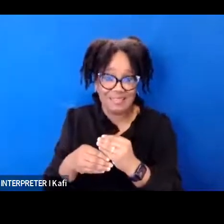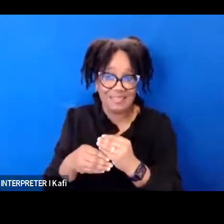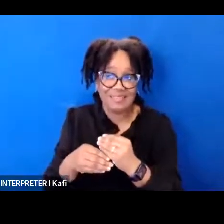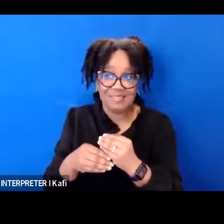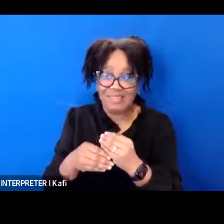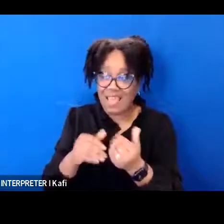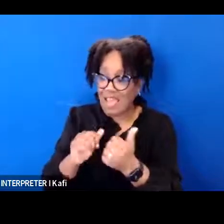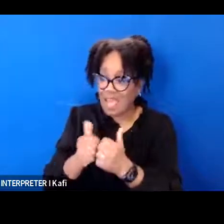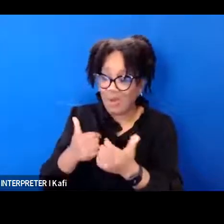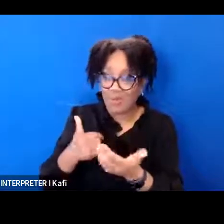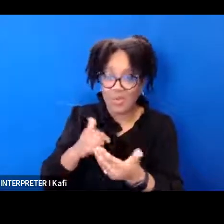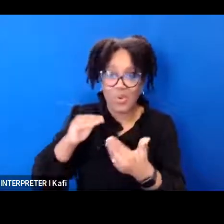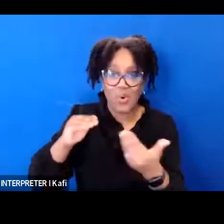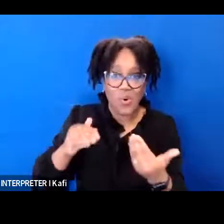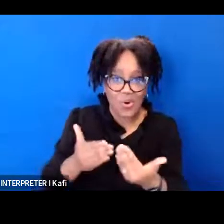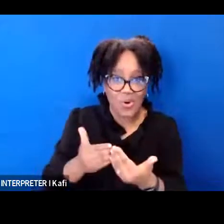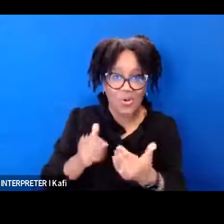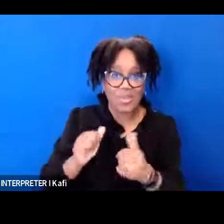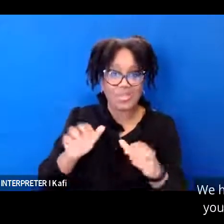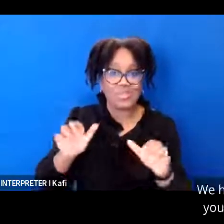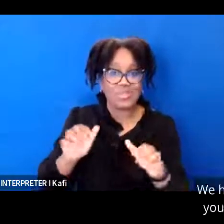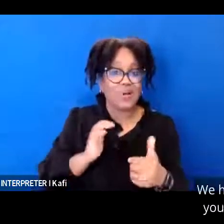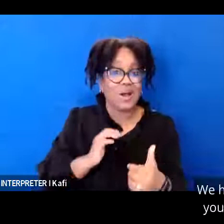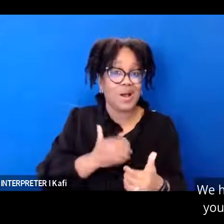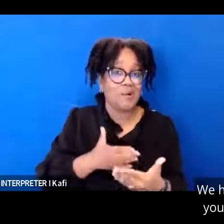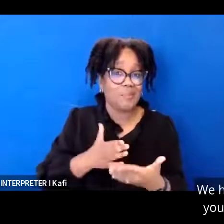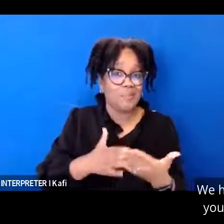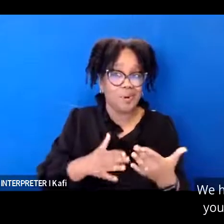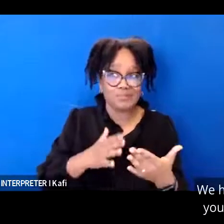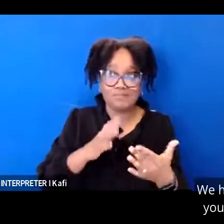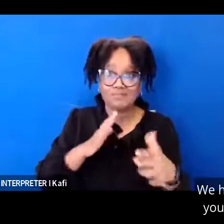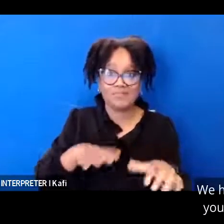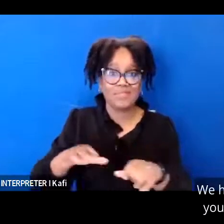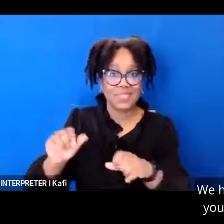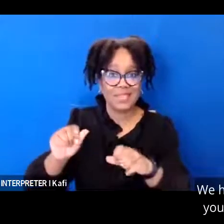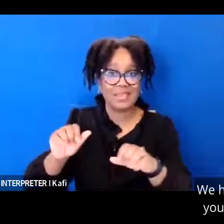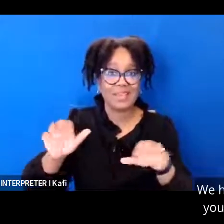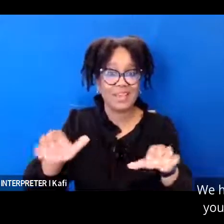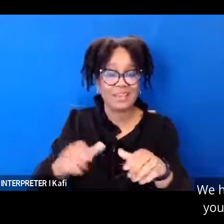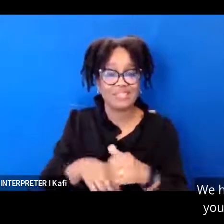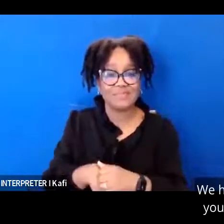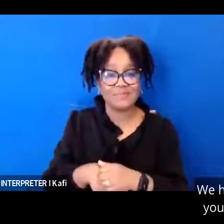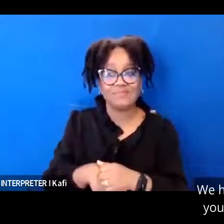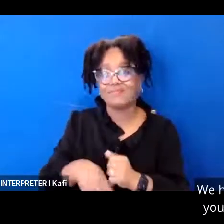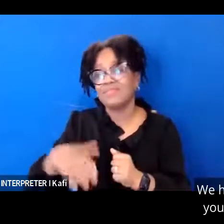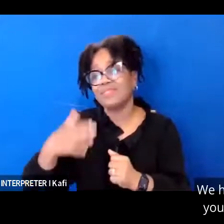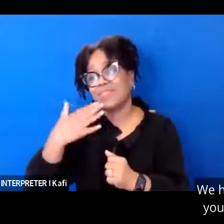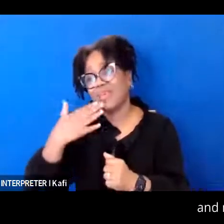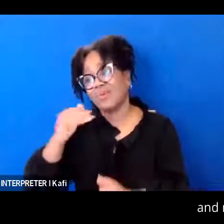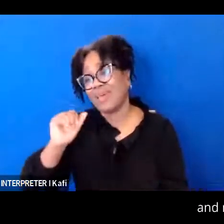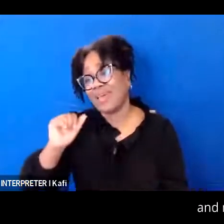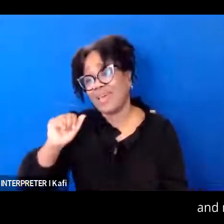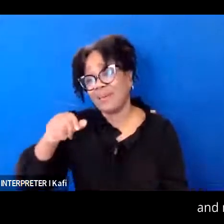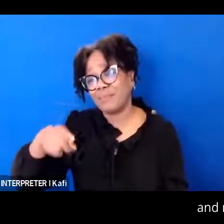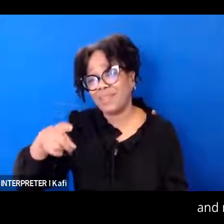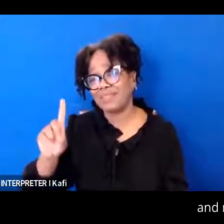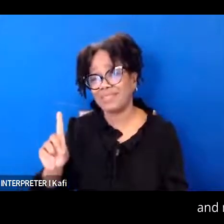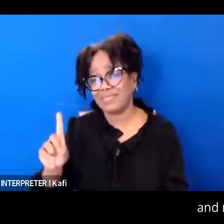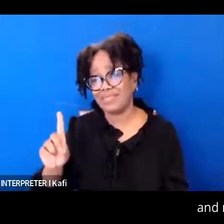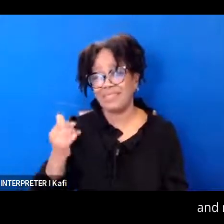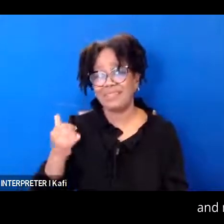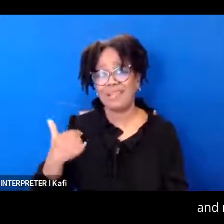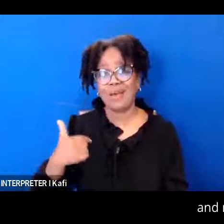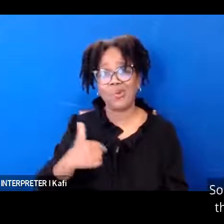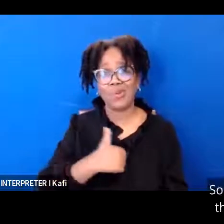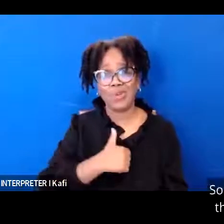so think thanks to aapd we have now a text line where you can actually directly text and reach out to your